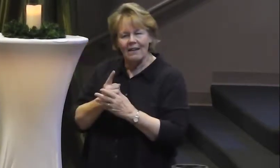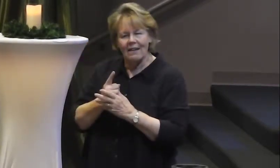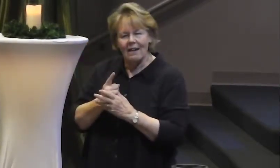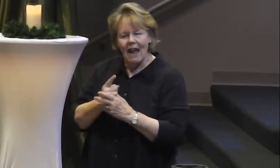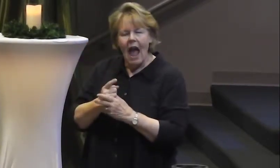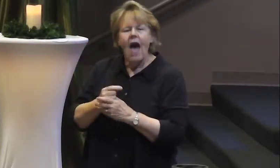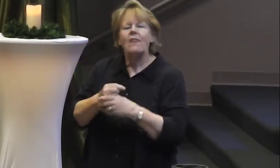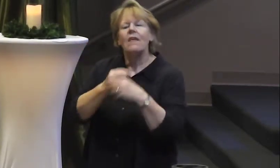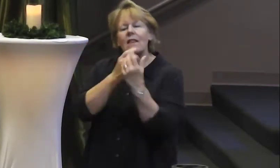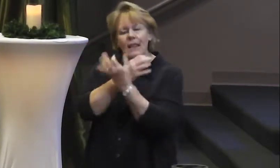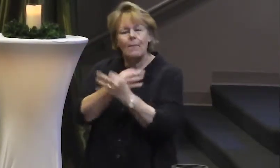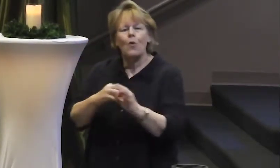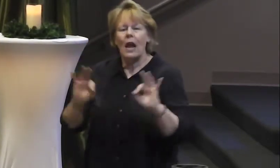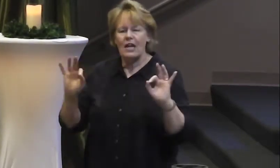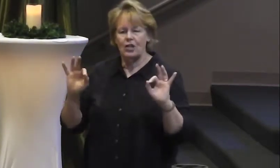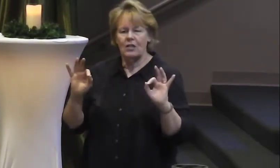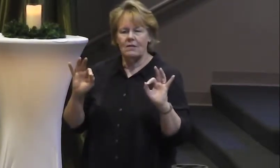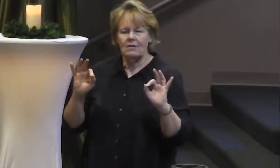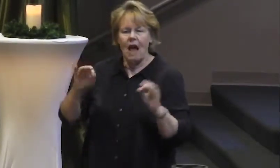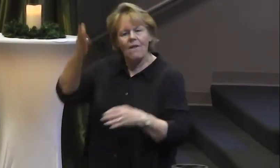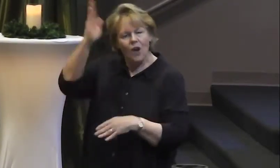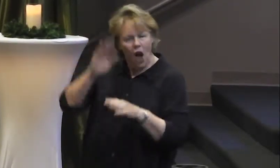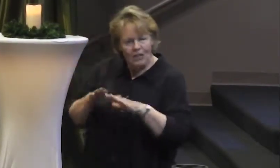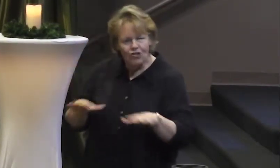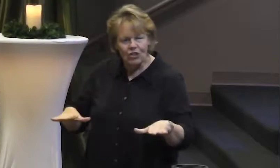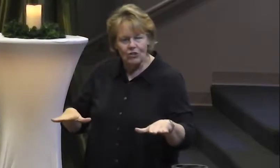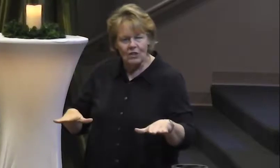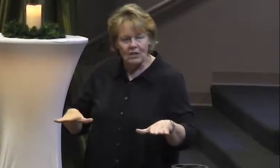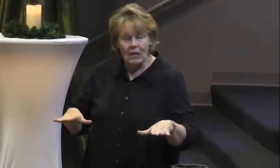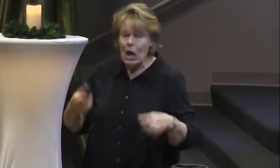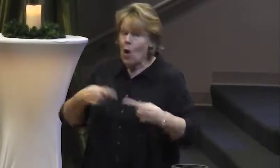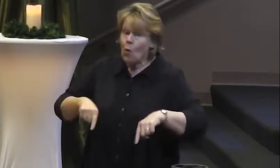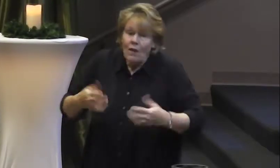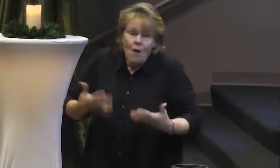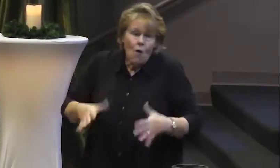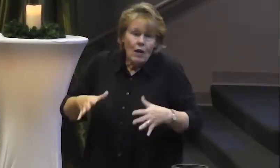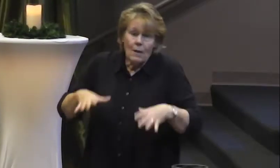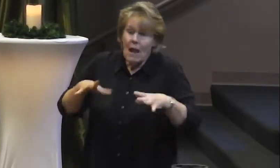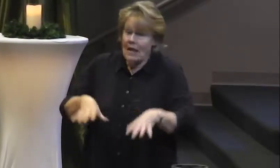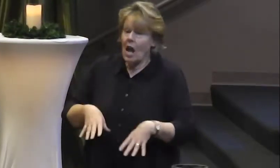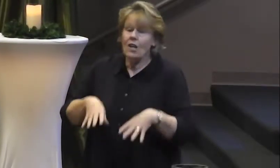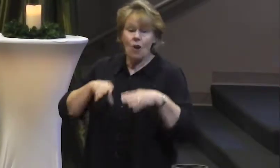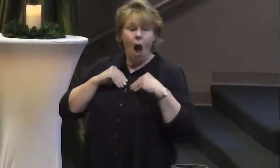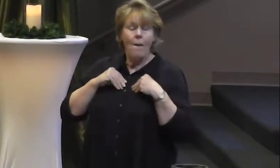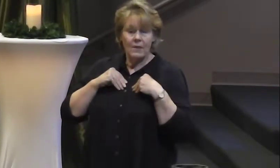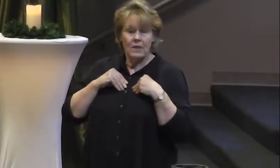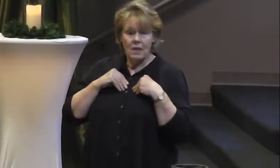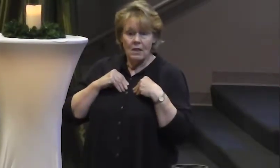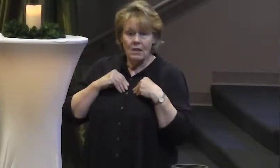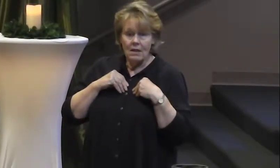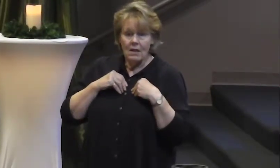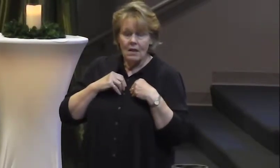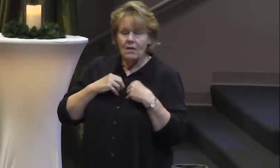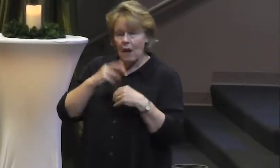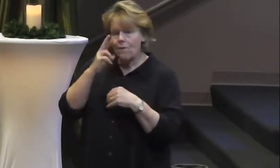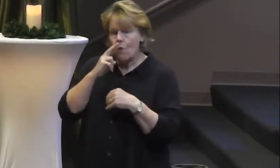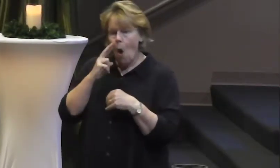We have been adopted if we look to Jesus in simple faith. It says that in Romans 8, 15, 16. But we're